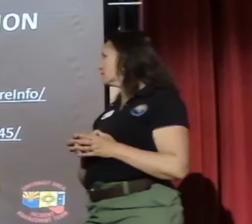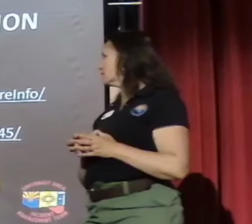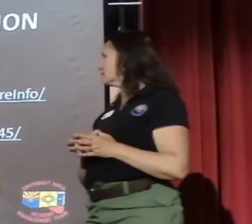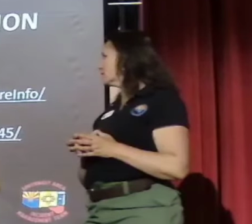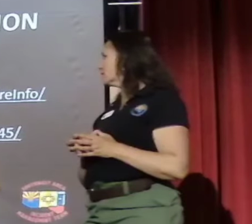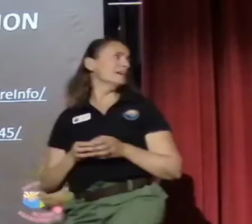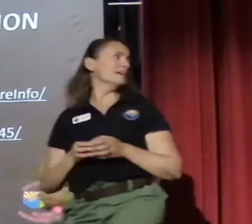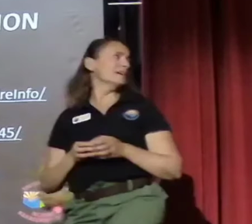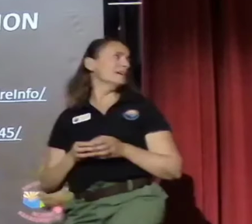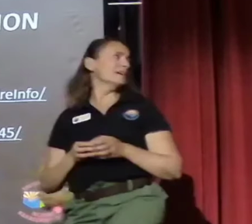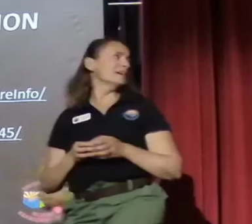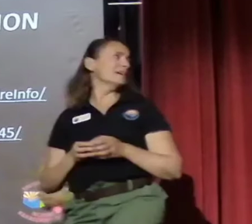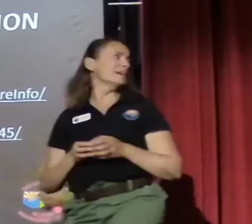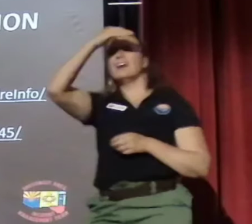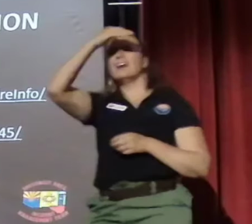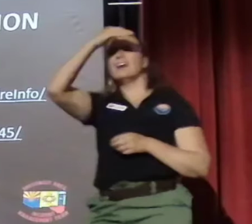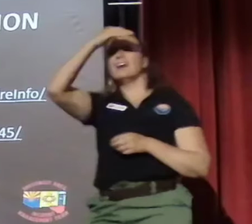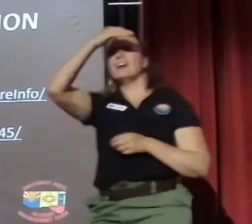Yes, sir, back there.